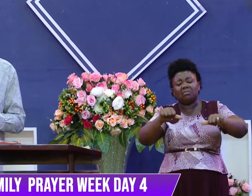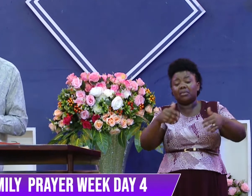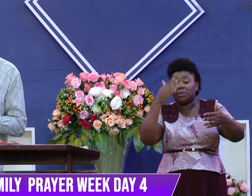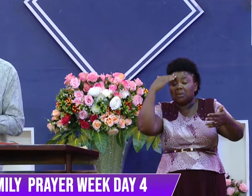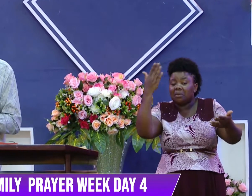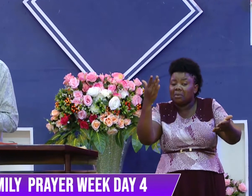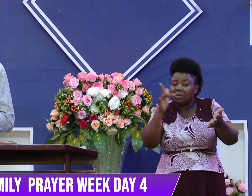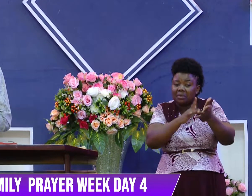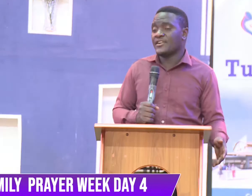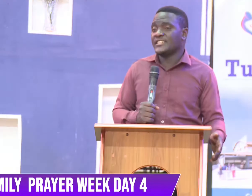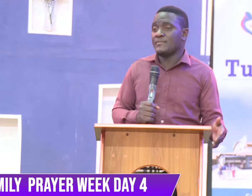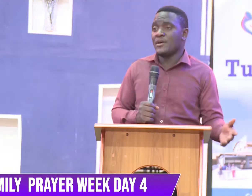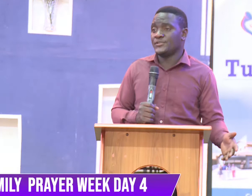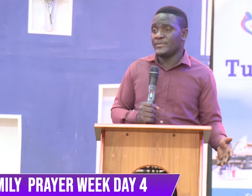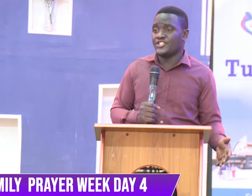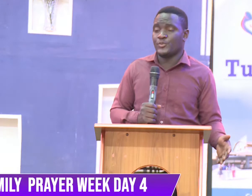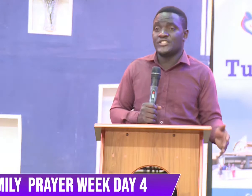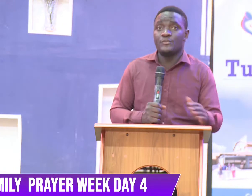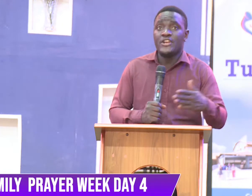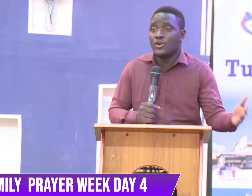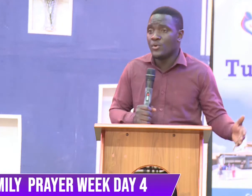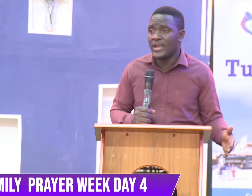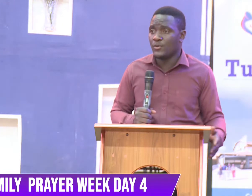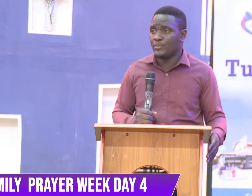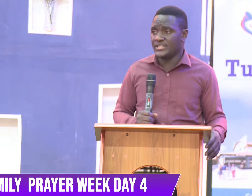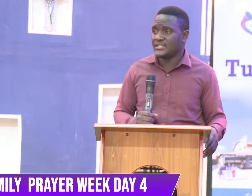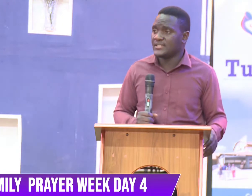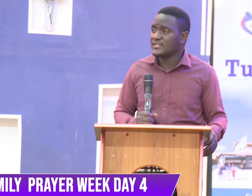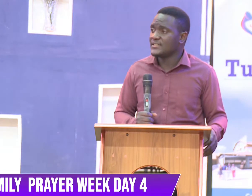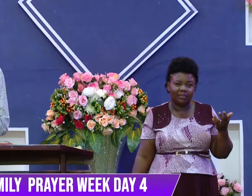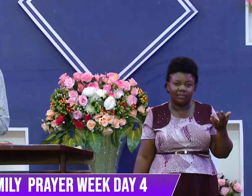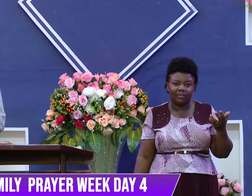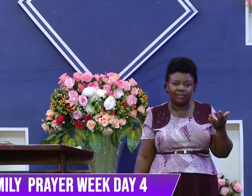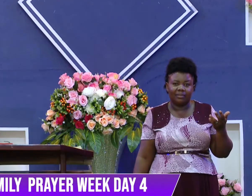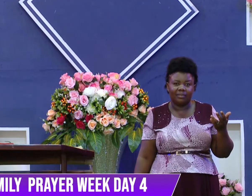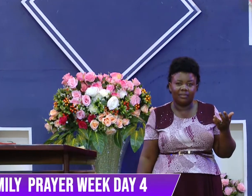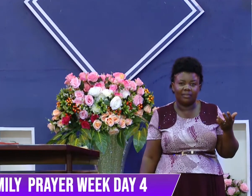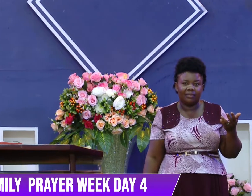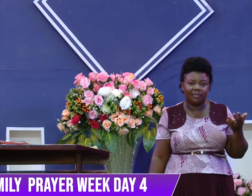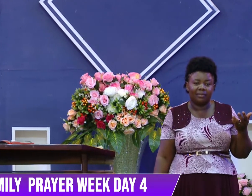He may put it on the head to measure the character, the mouth to measure the words. You may not know where he will put it.